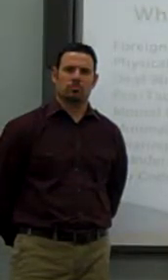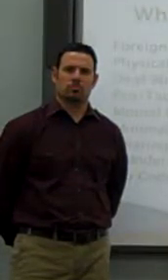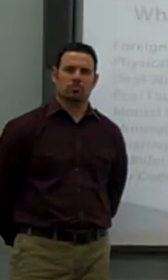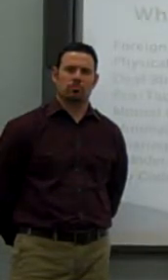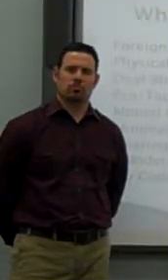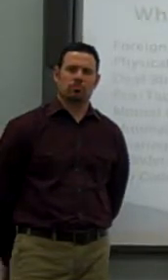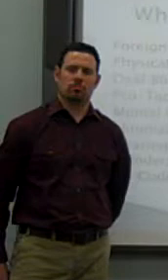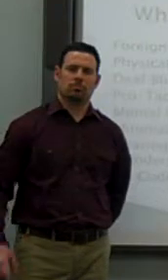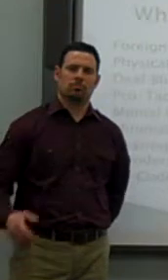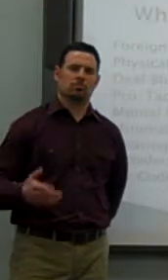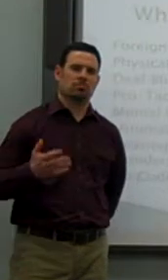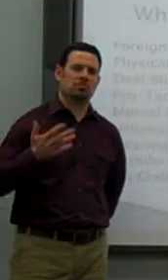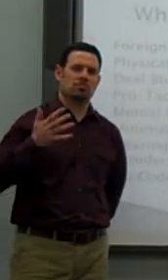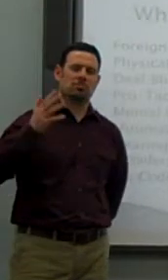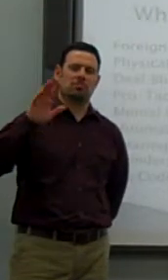I don't know if that makes sense.